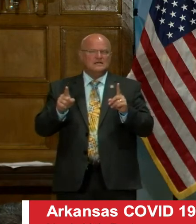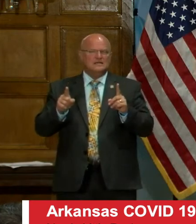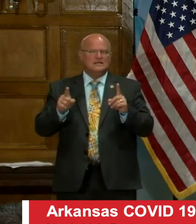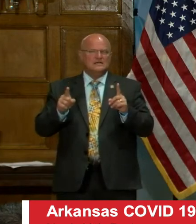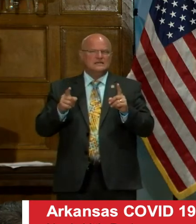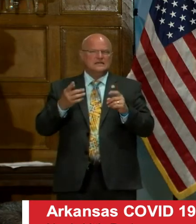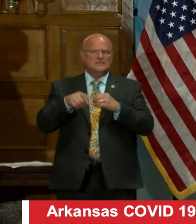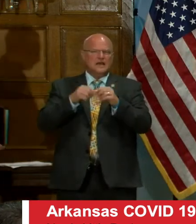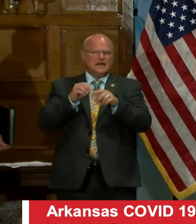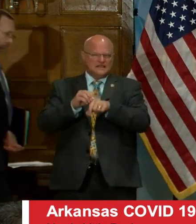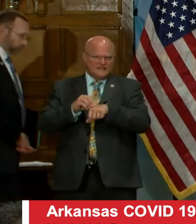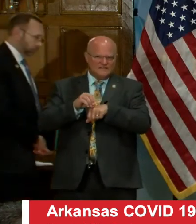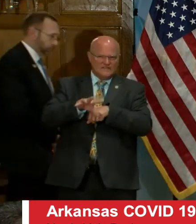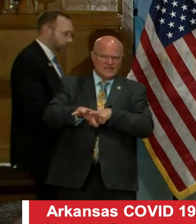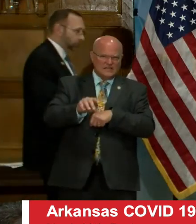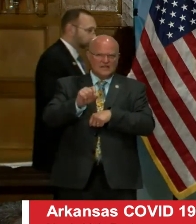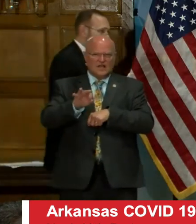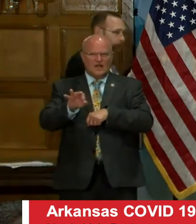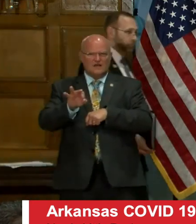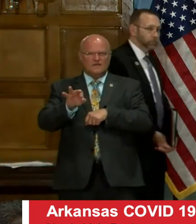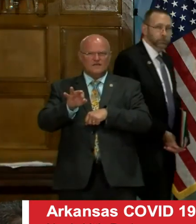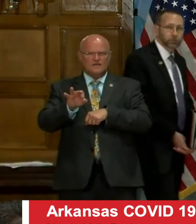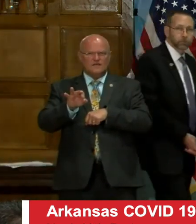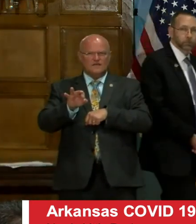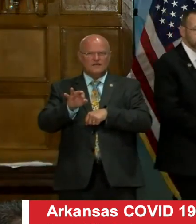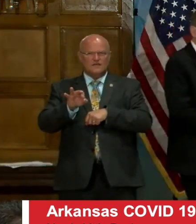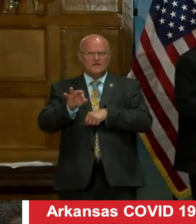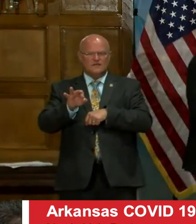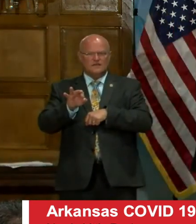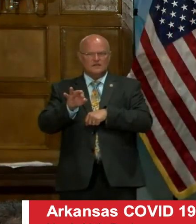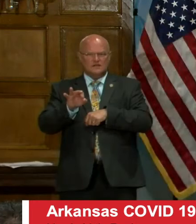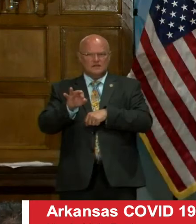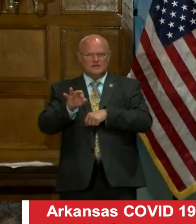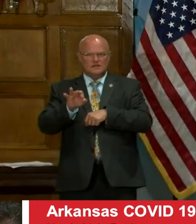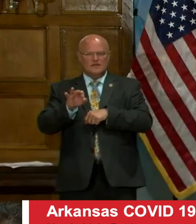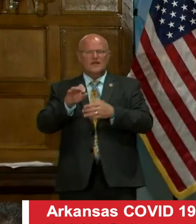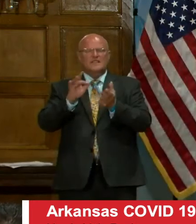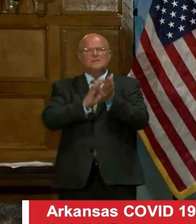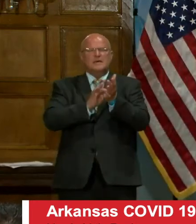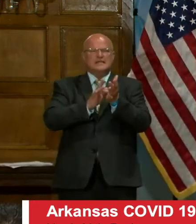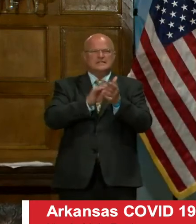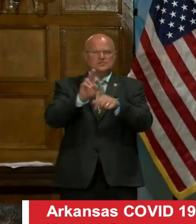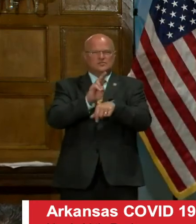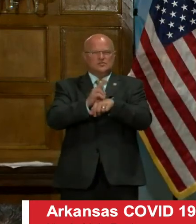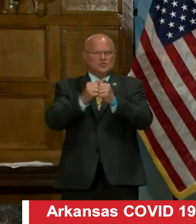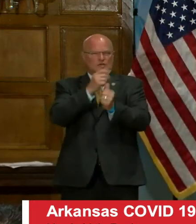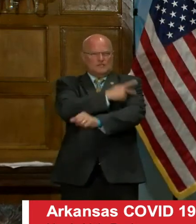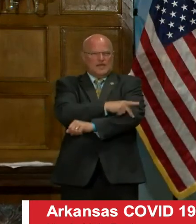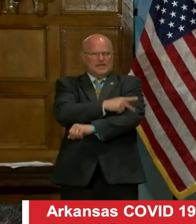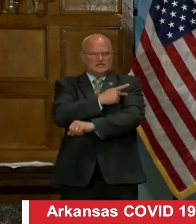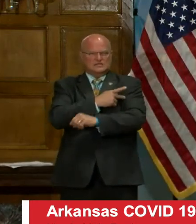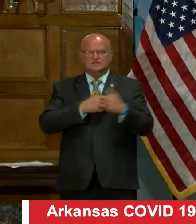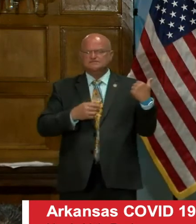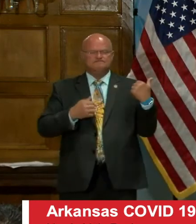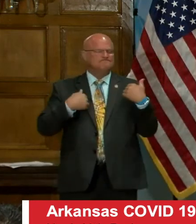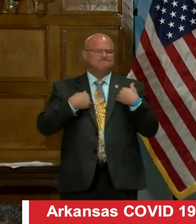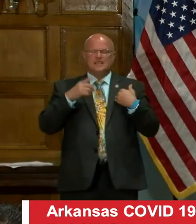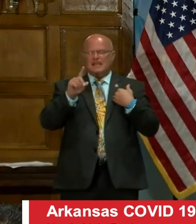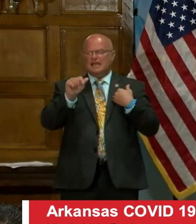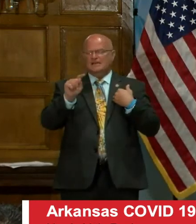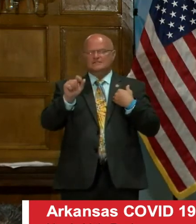about the effectiveness of any of the remdesivir that we've used with patients? We don't have data